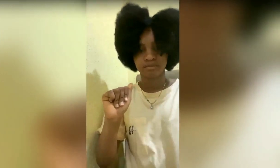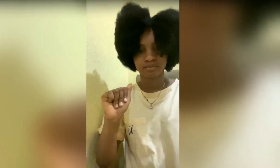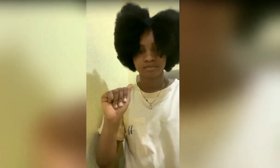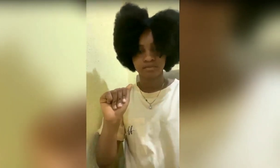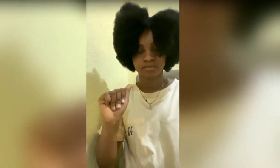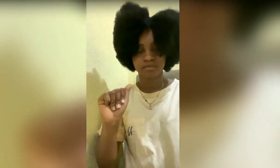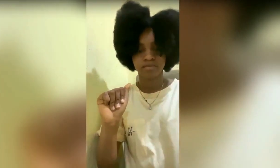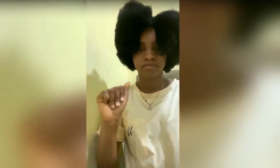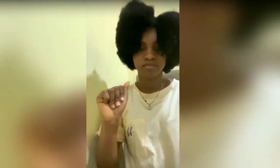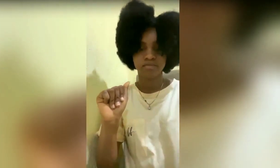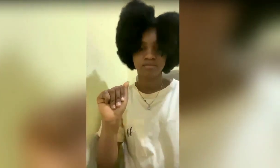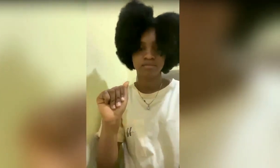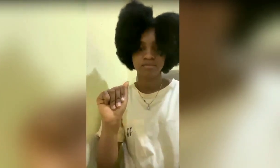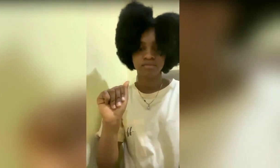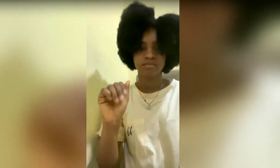B.